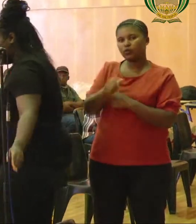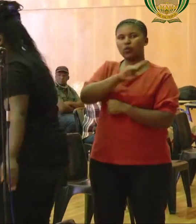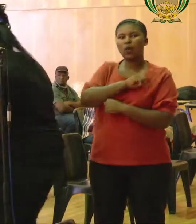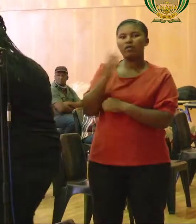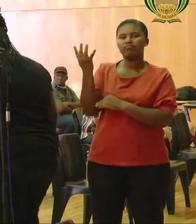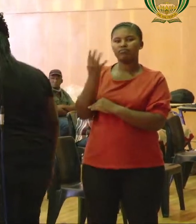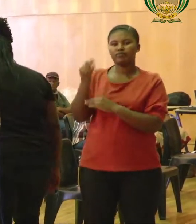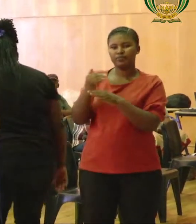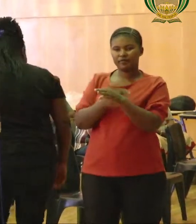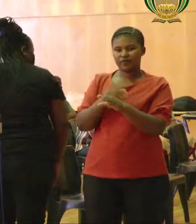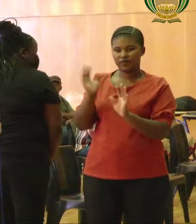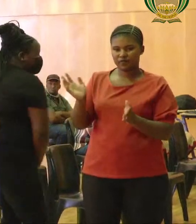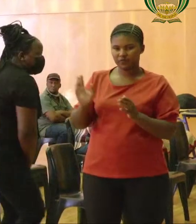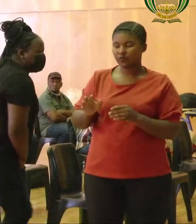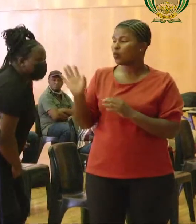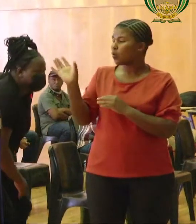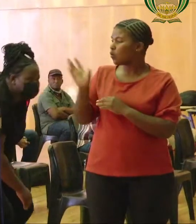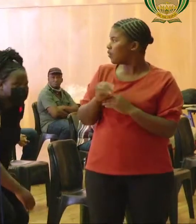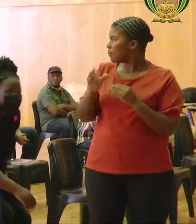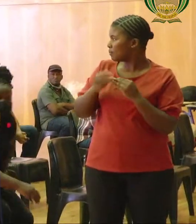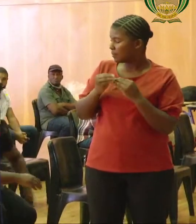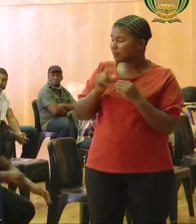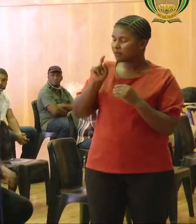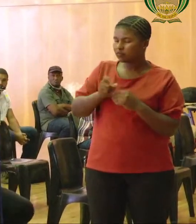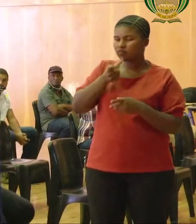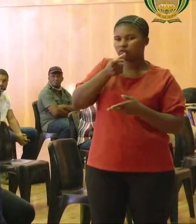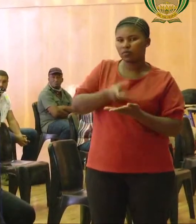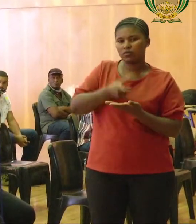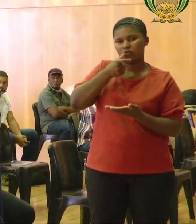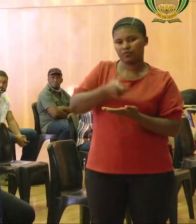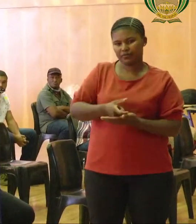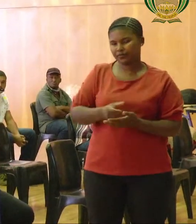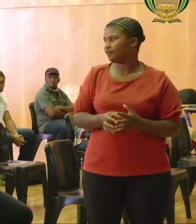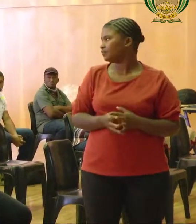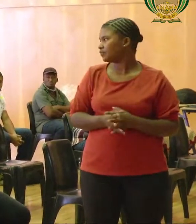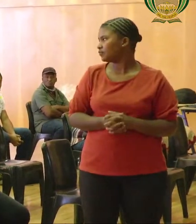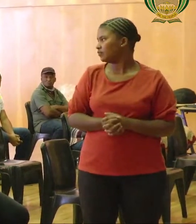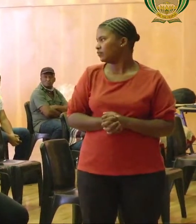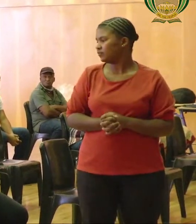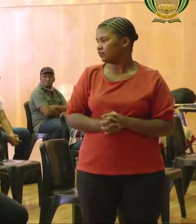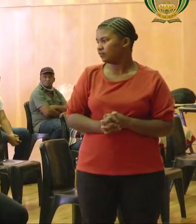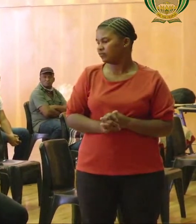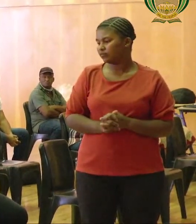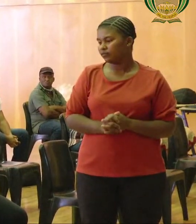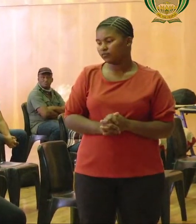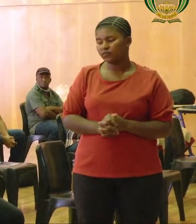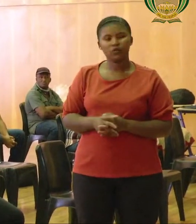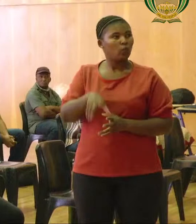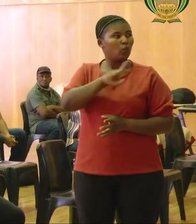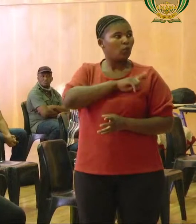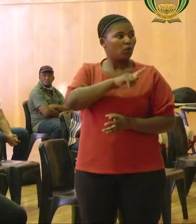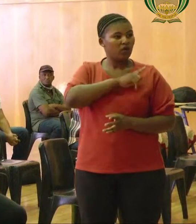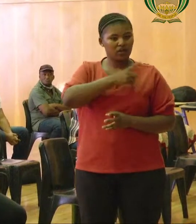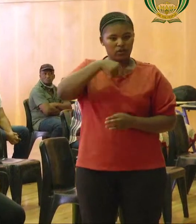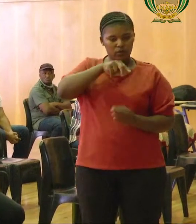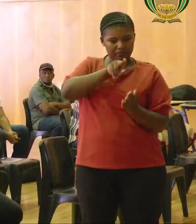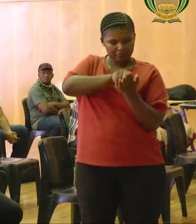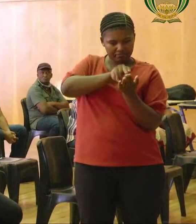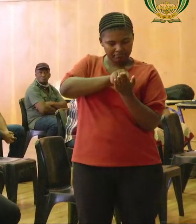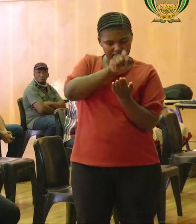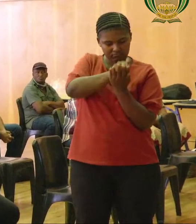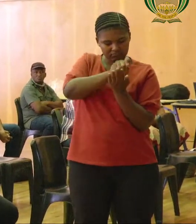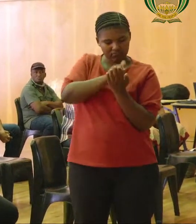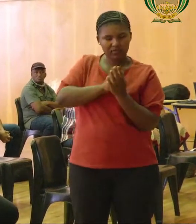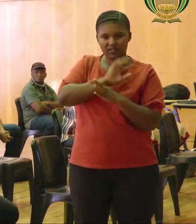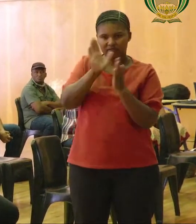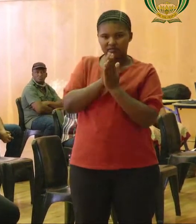So I want to give all members to contribute so that we don't duplicate. Because we're recording here, we're taking notes.